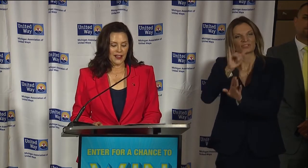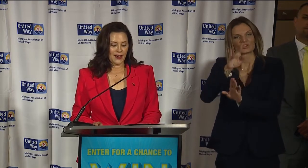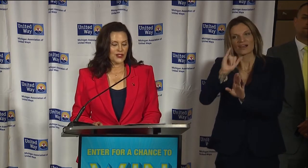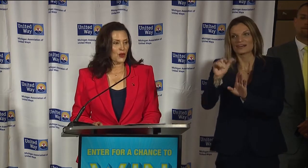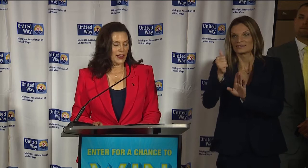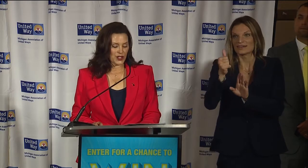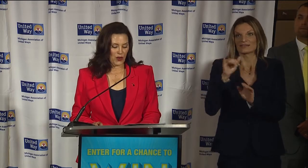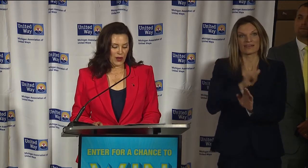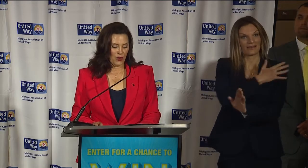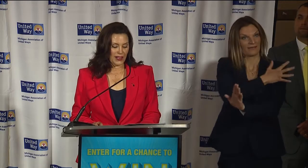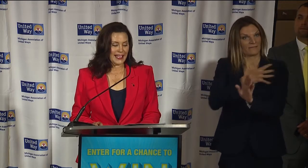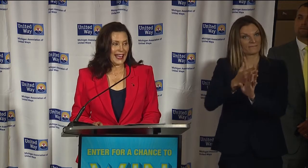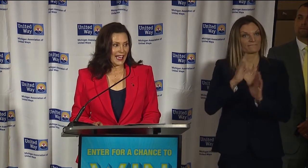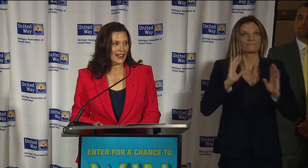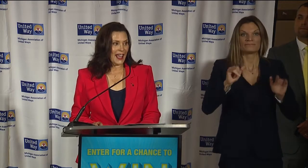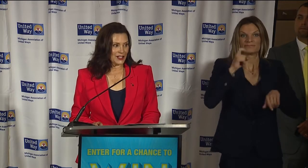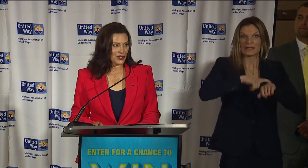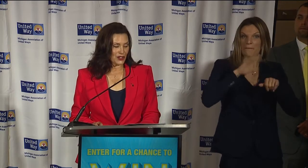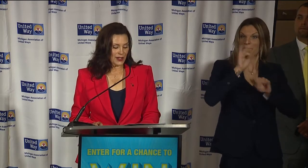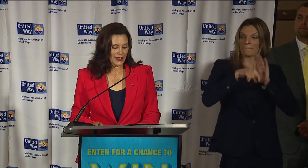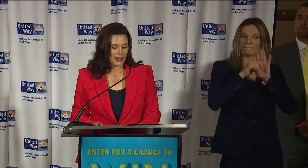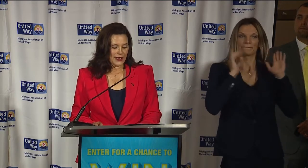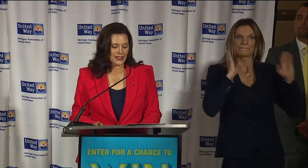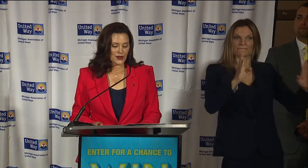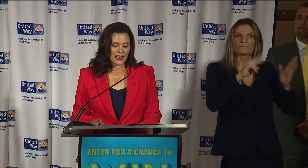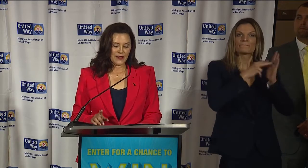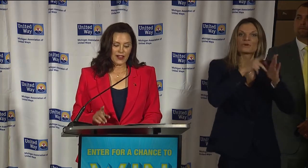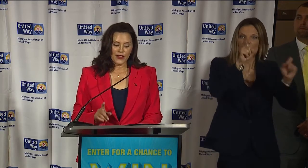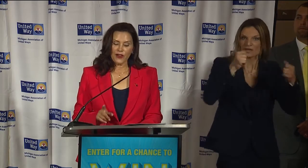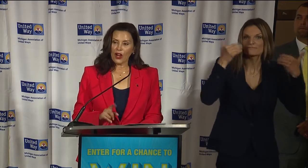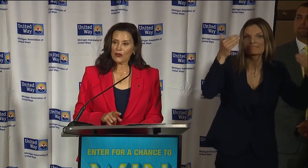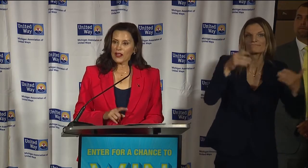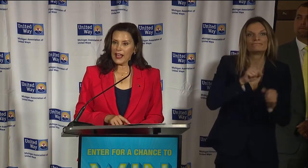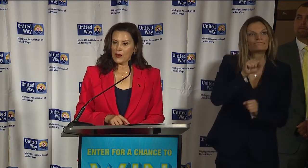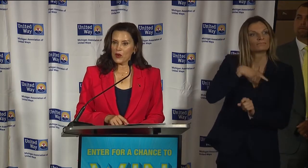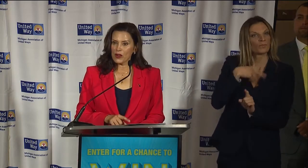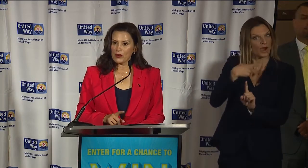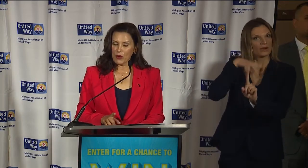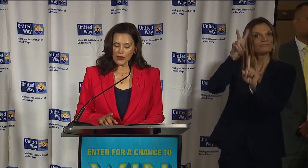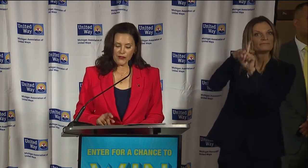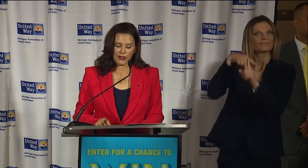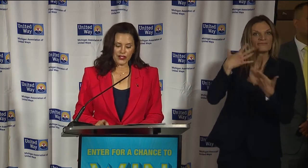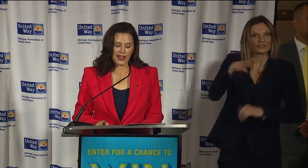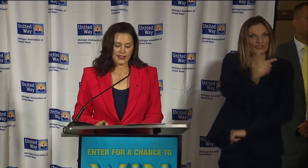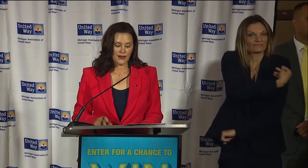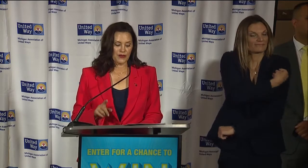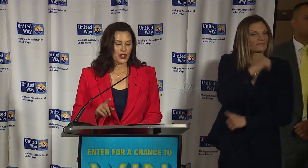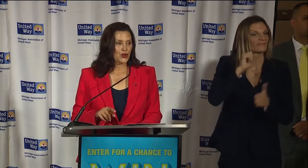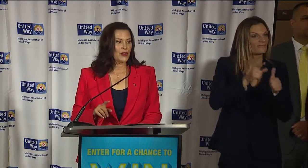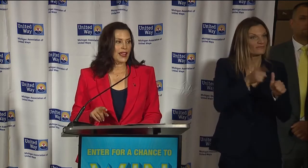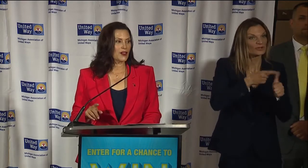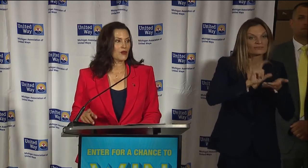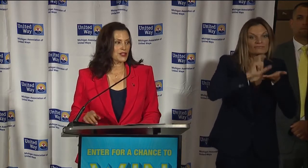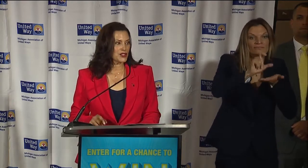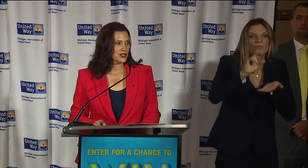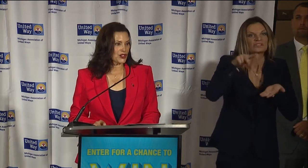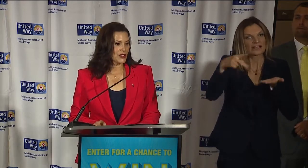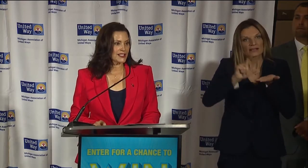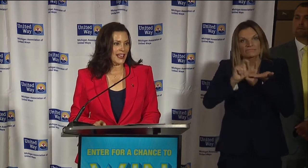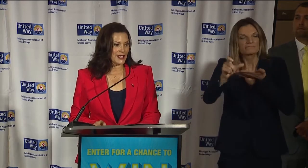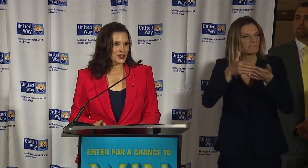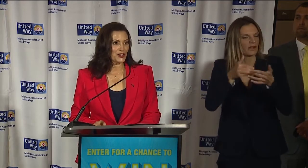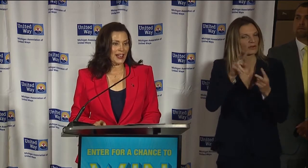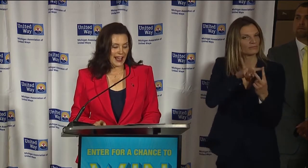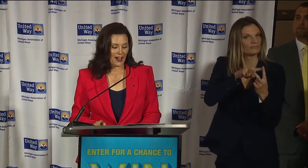10th of 2021 can enter. So even if you've already had one or both of your shots, you can